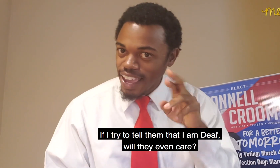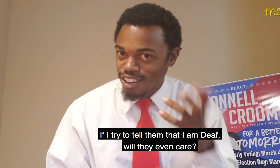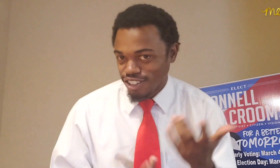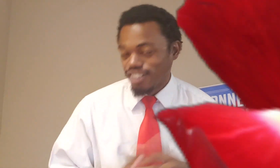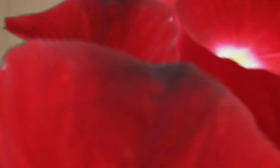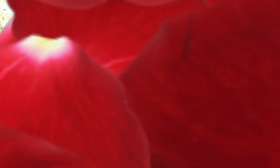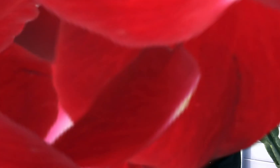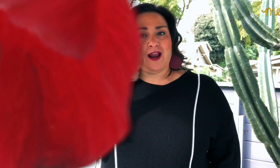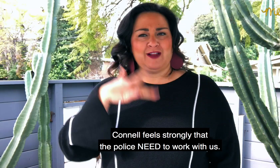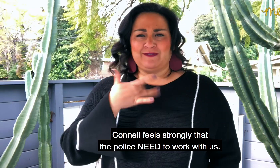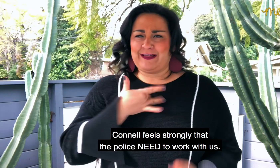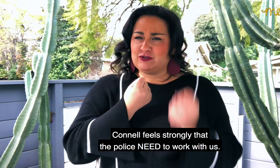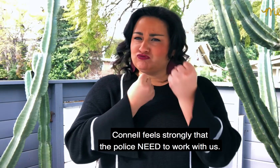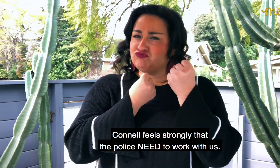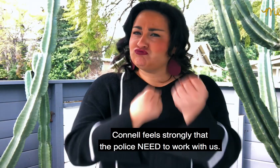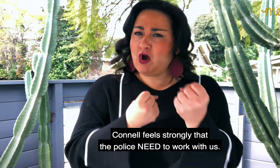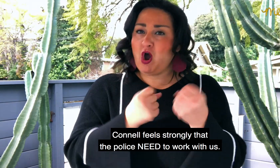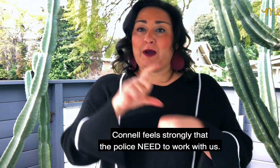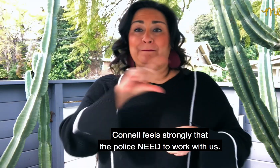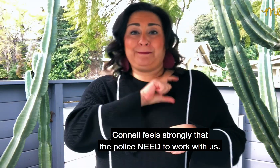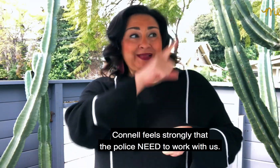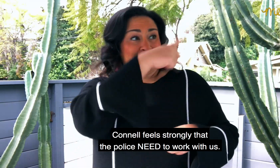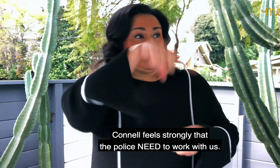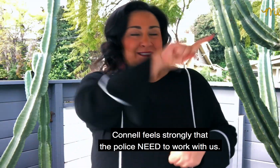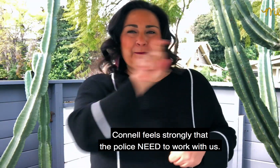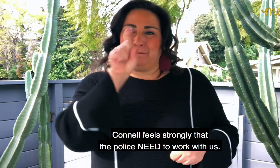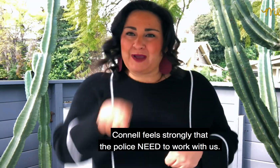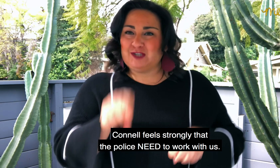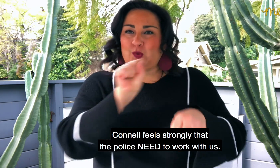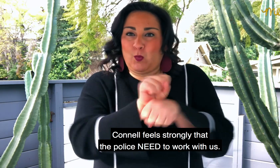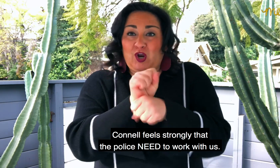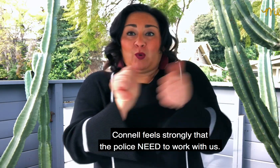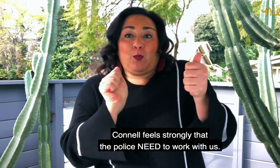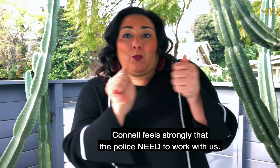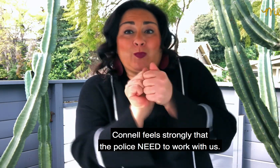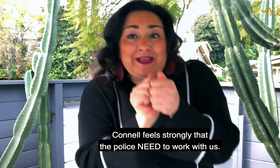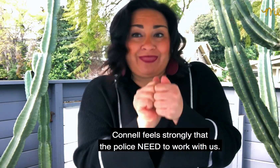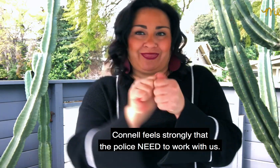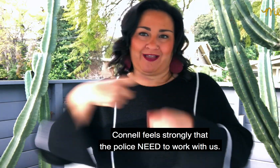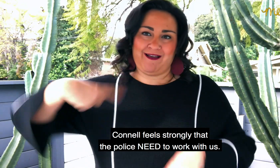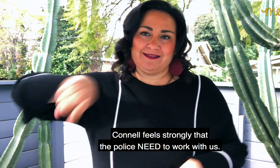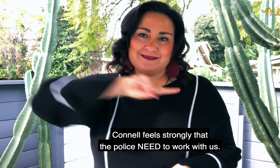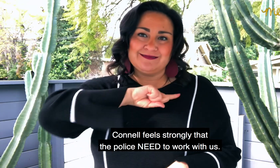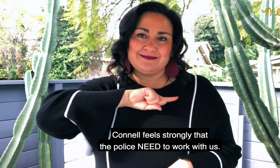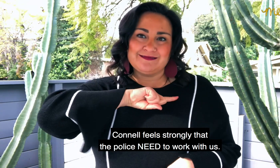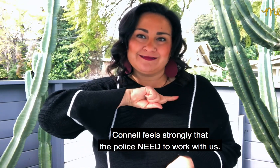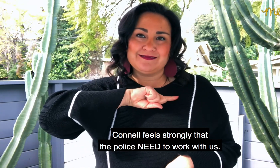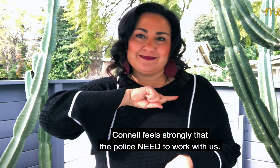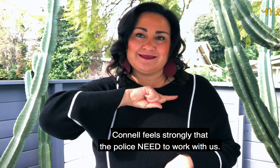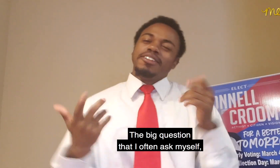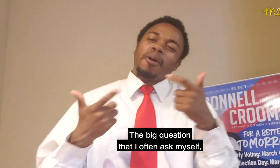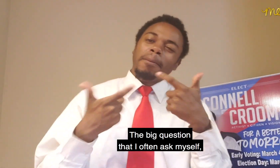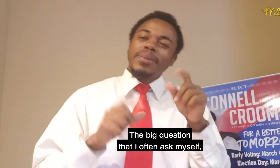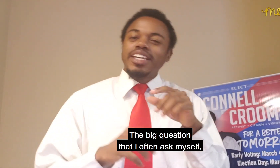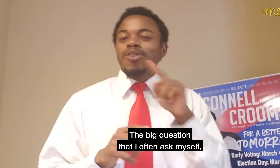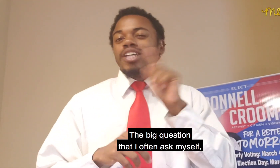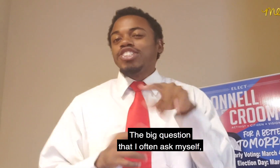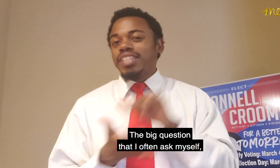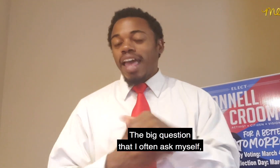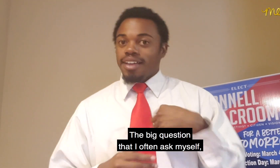care? Connell feels strongly that the police need to work with us. The big question that I